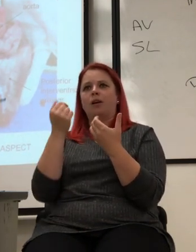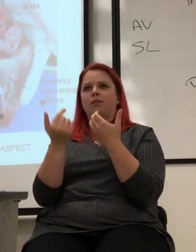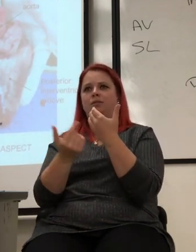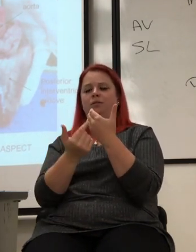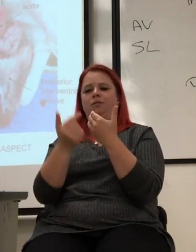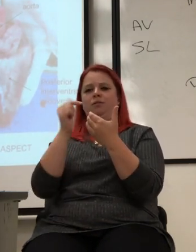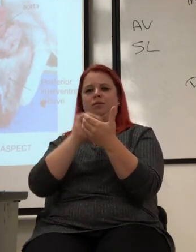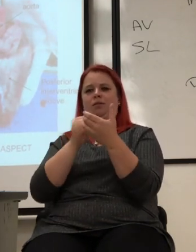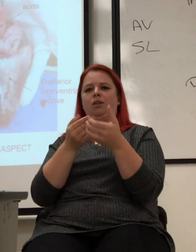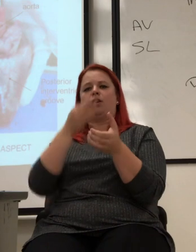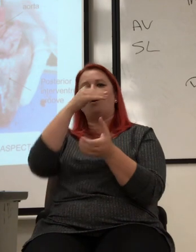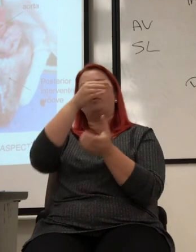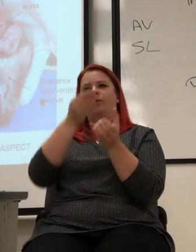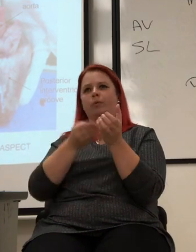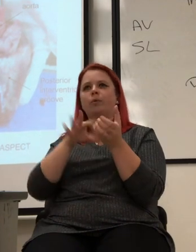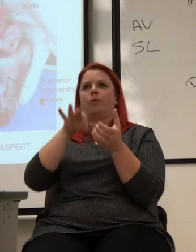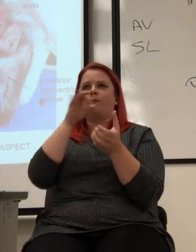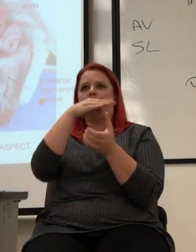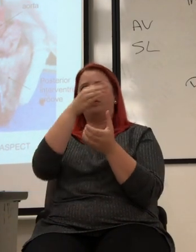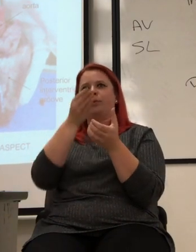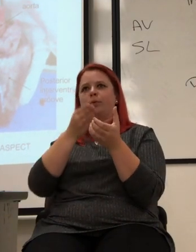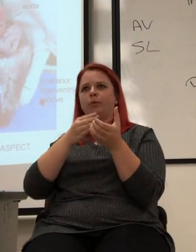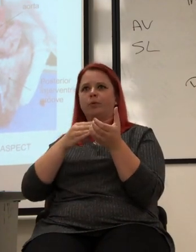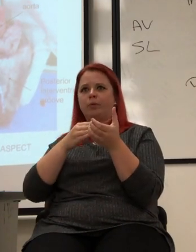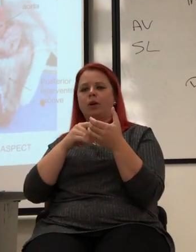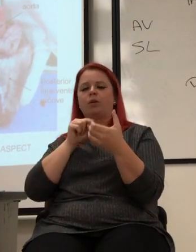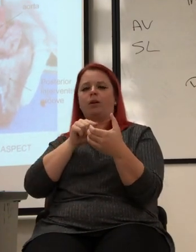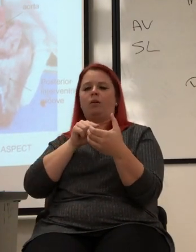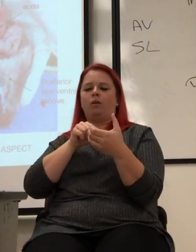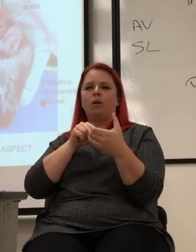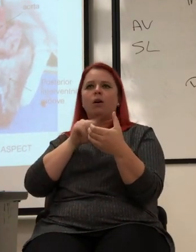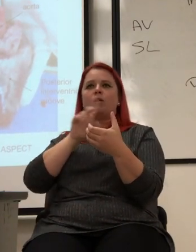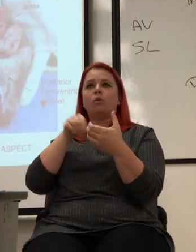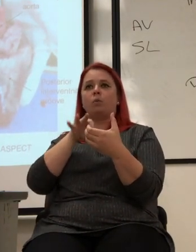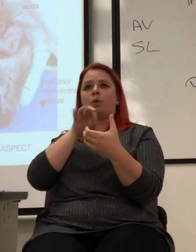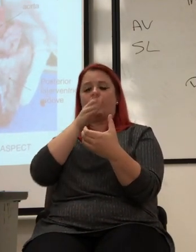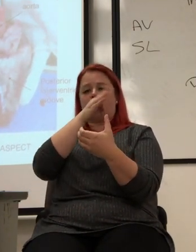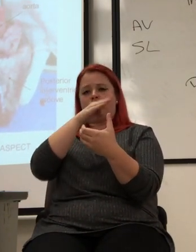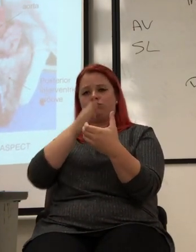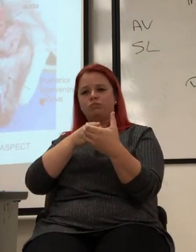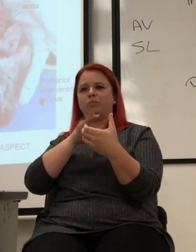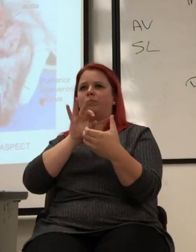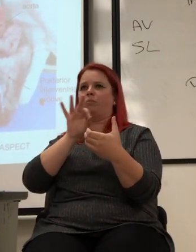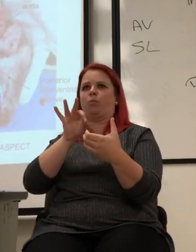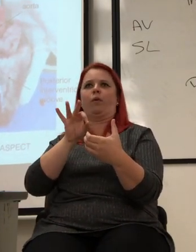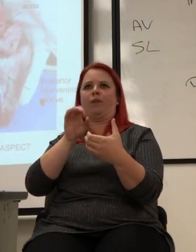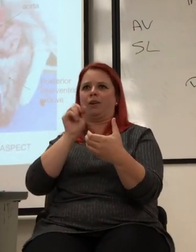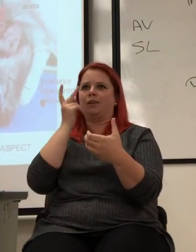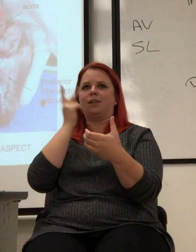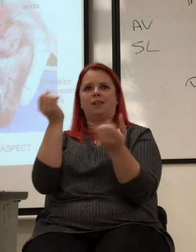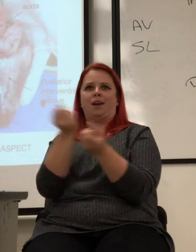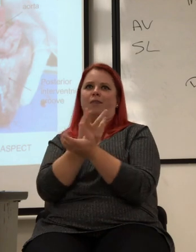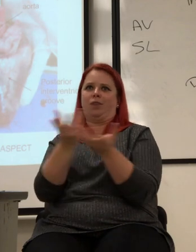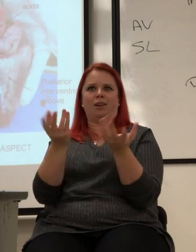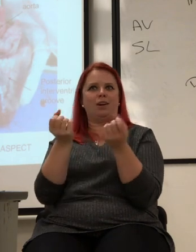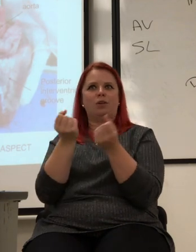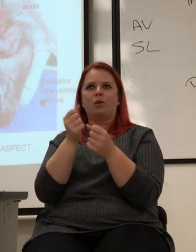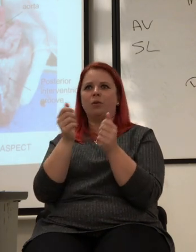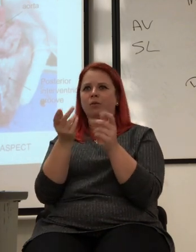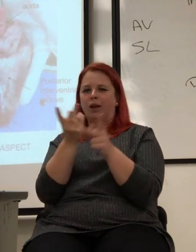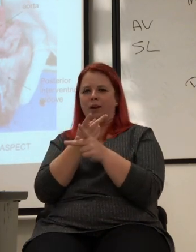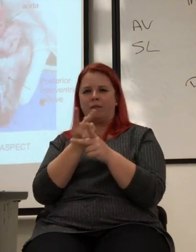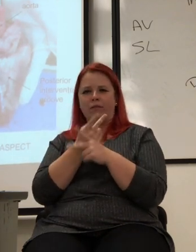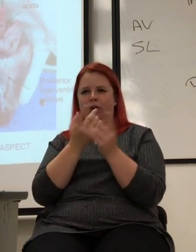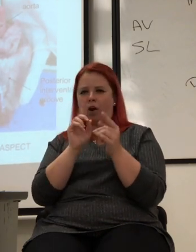posterior interventricular sulcus or groove, and there's, once you find that, it's like your goal. You can see everything. Oh, there's the pulmonary trunk, the